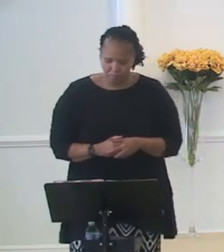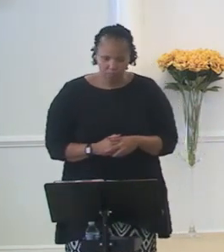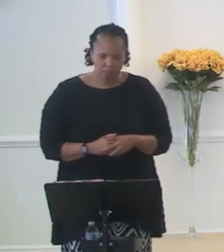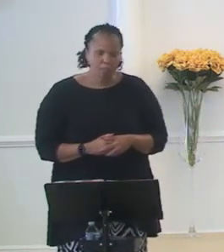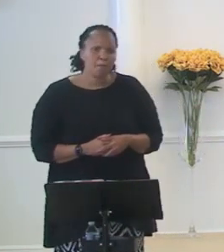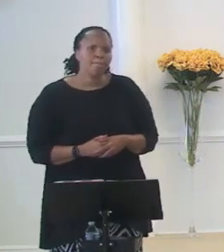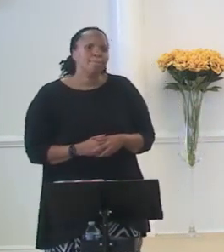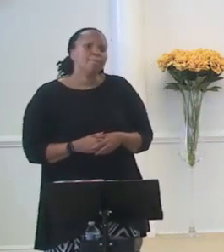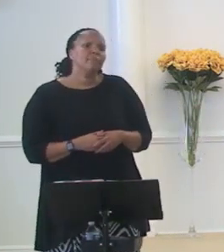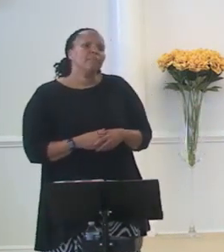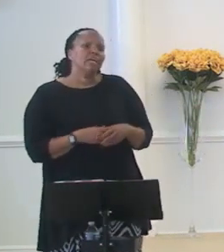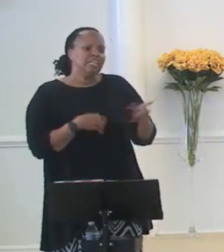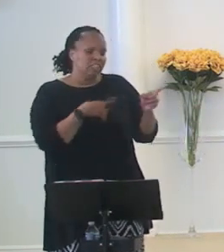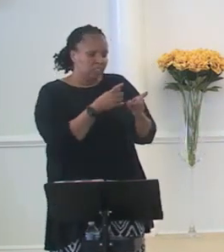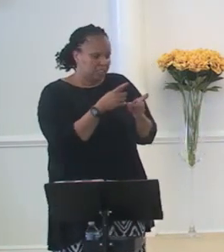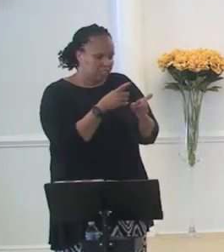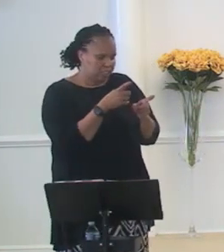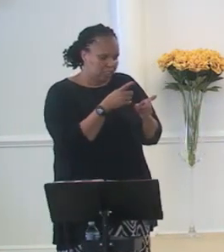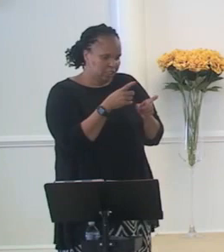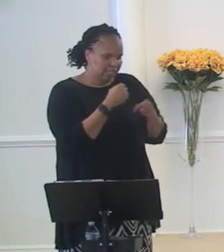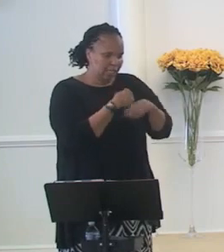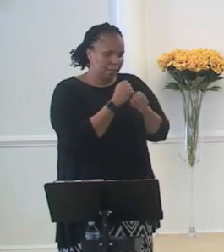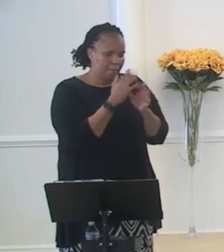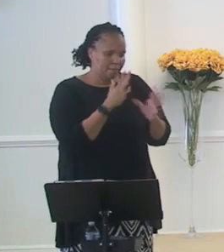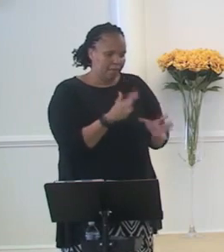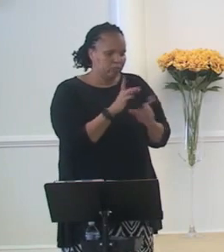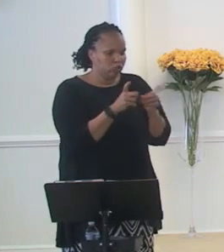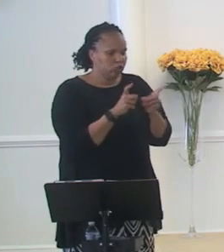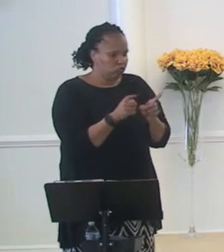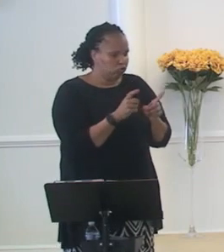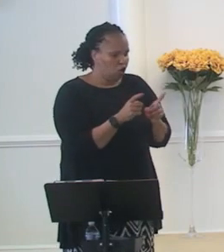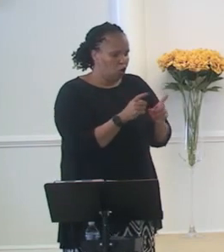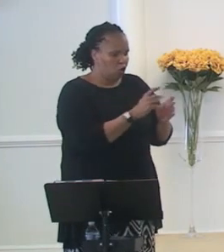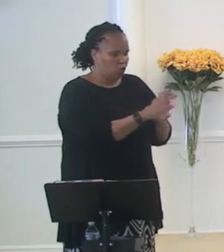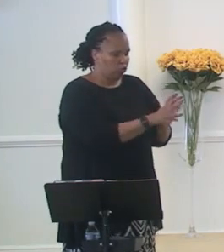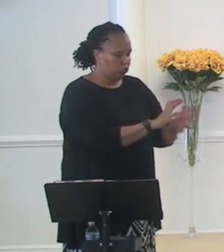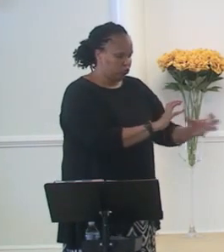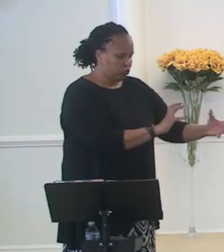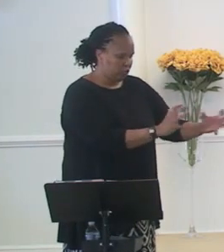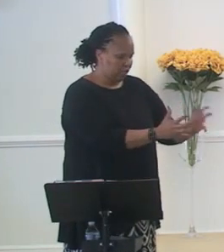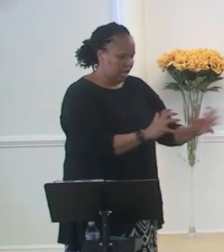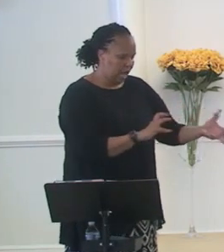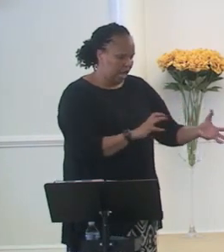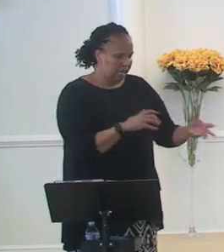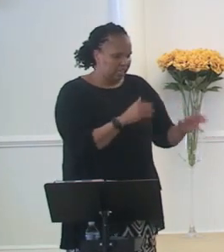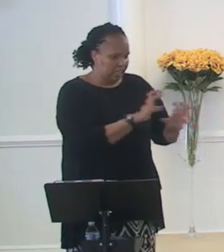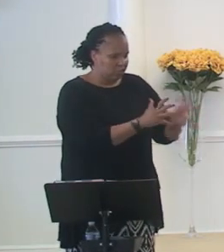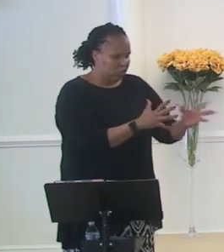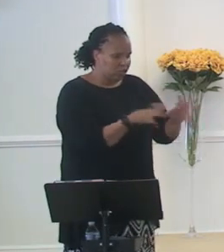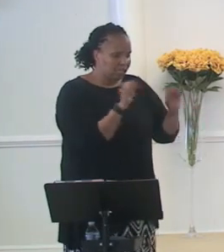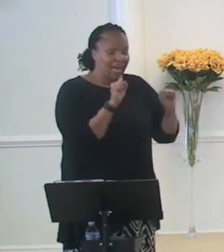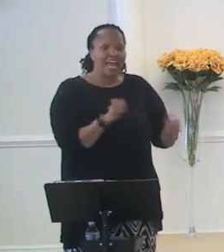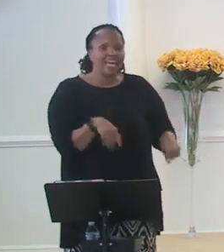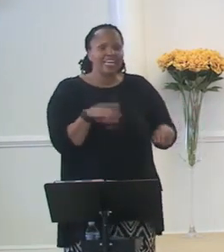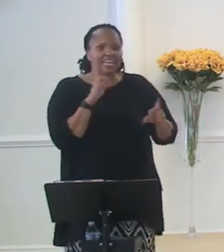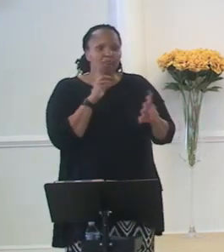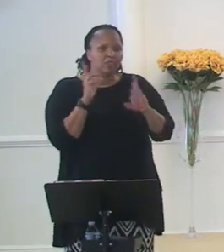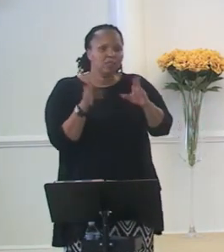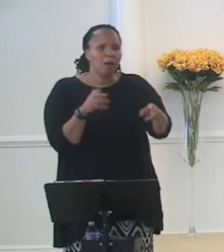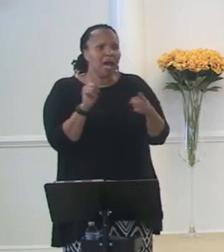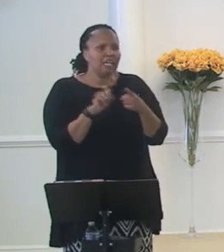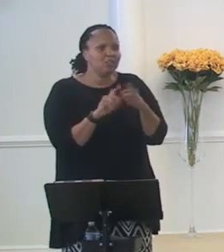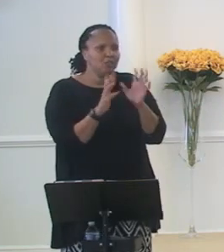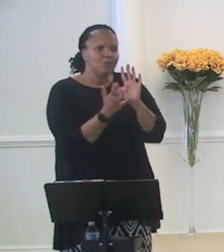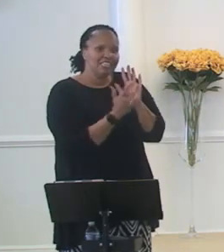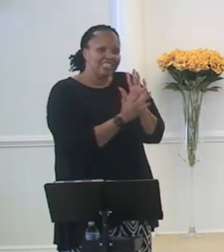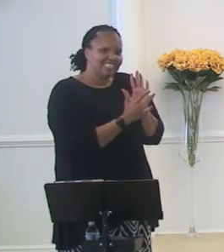He masters the clay. Listen, this is going to bless somebody. So the clay can be responsive to the touch.